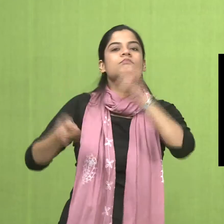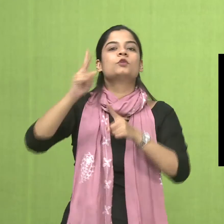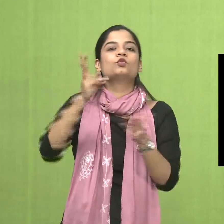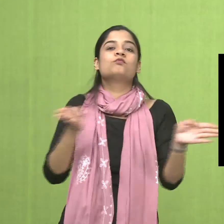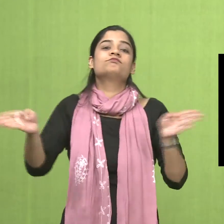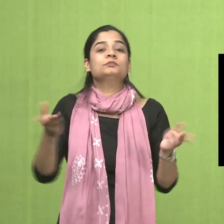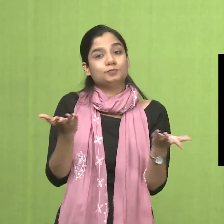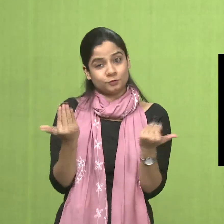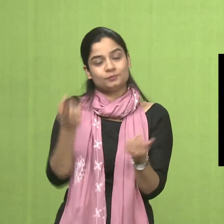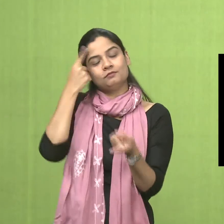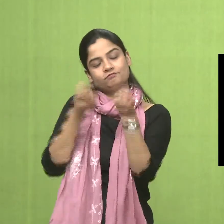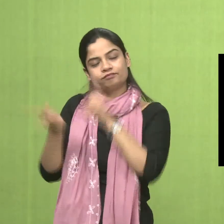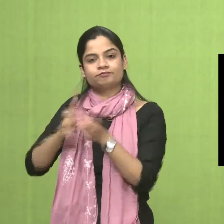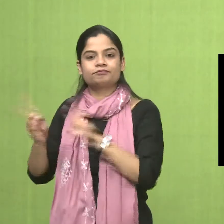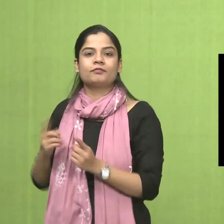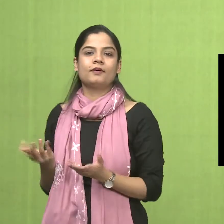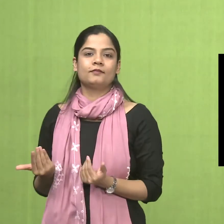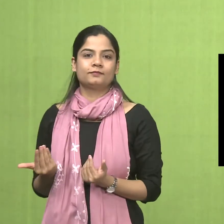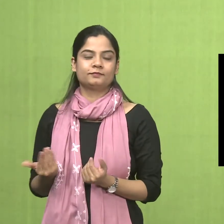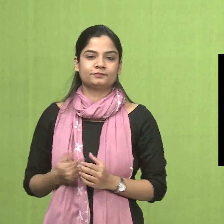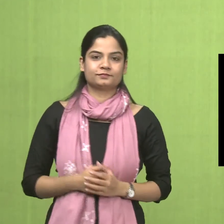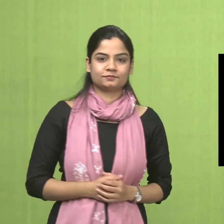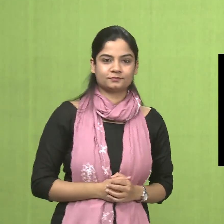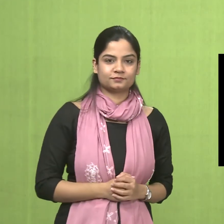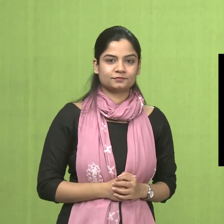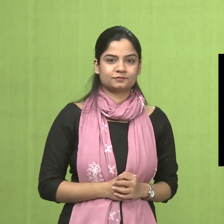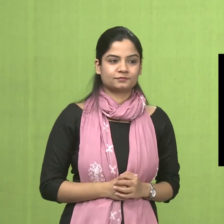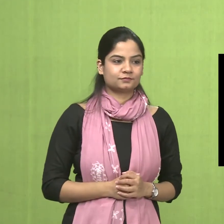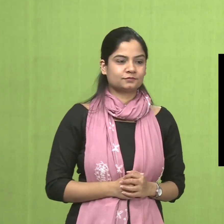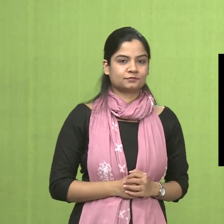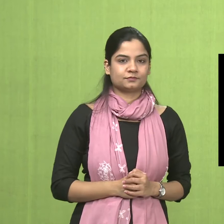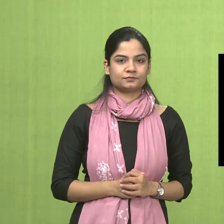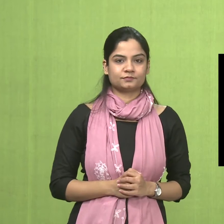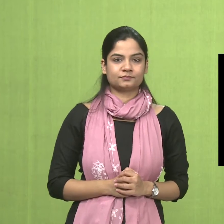that managing is called the peak load.